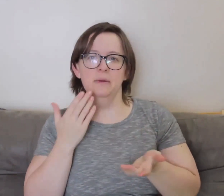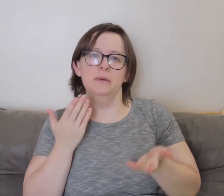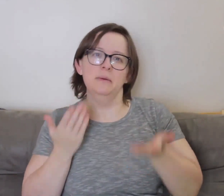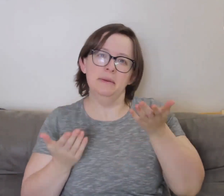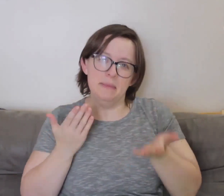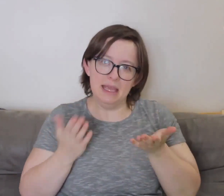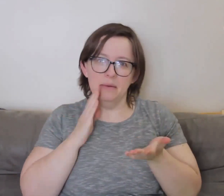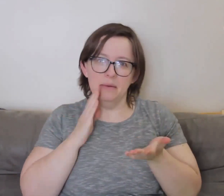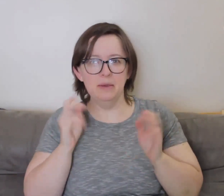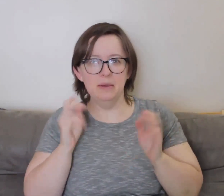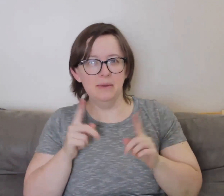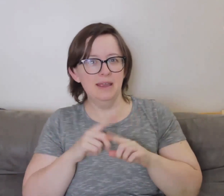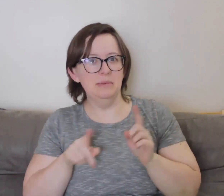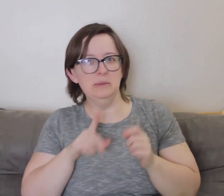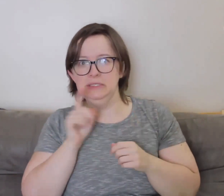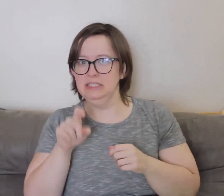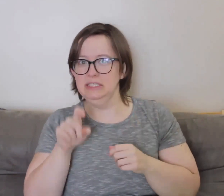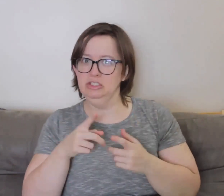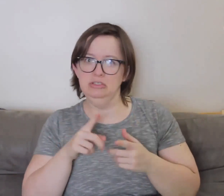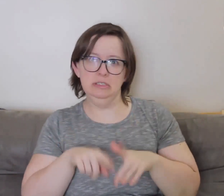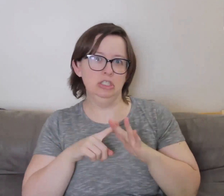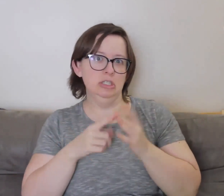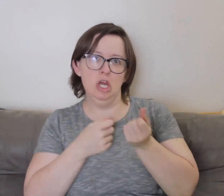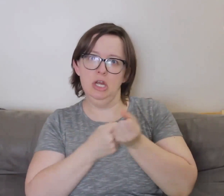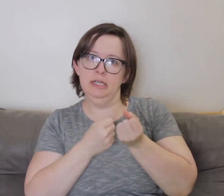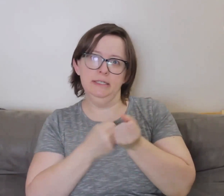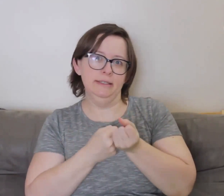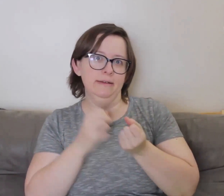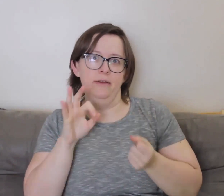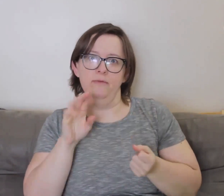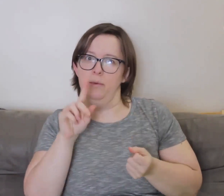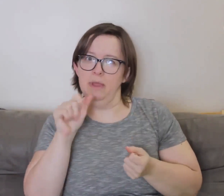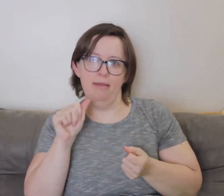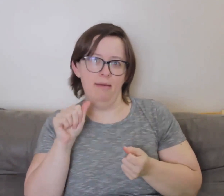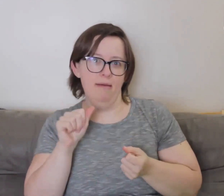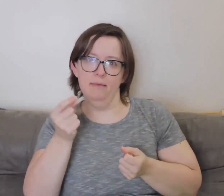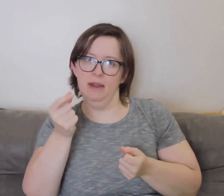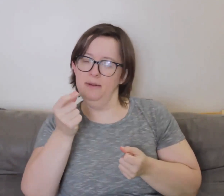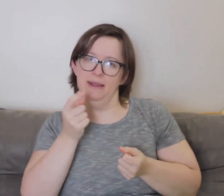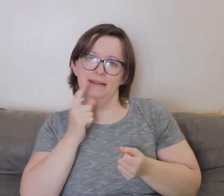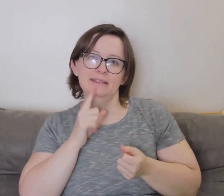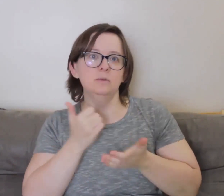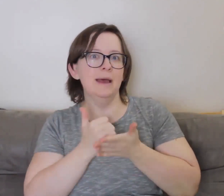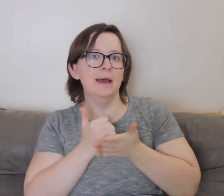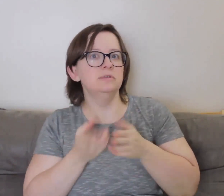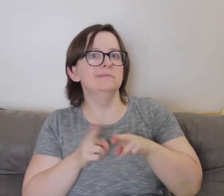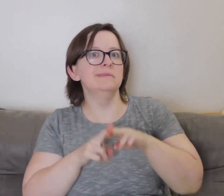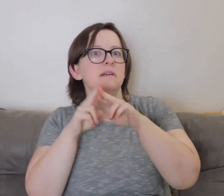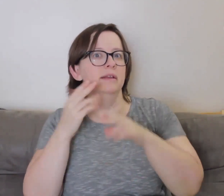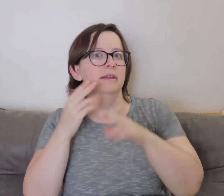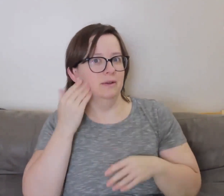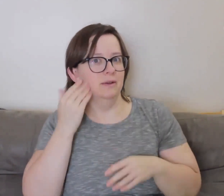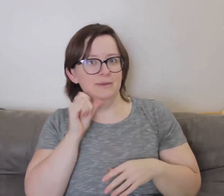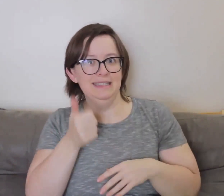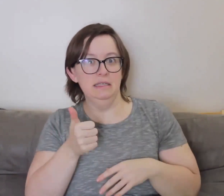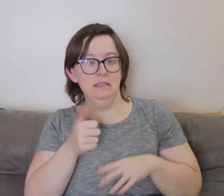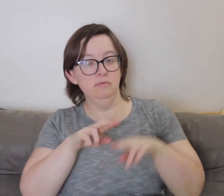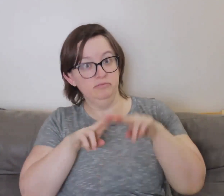still concerned. We wanted to see a doctor. We thought maybe it's okay, but maybe we should just go ahead and get the support of a